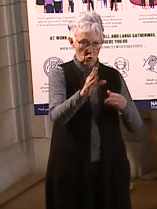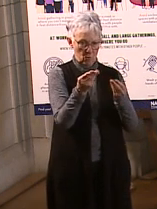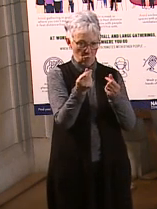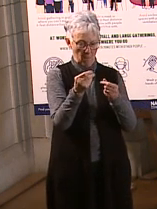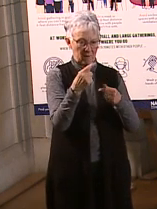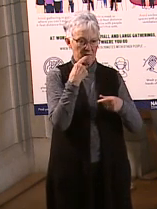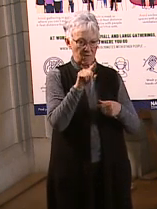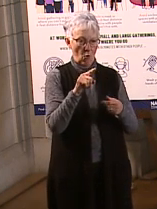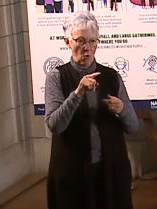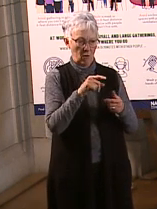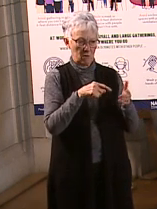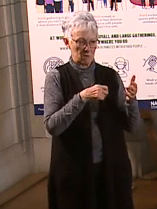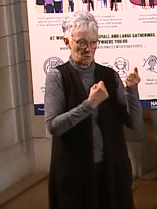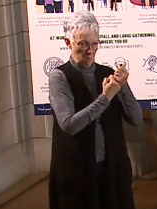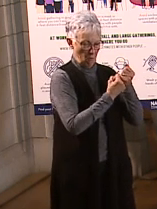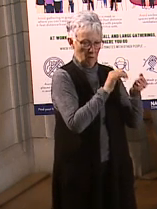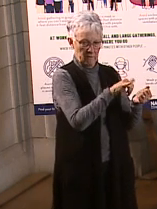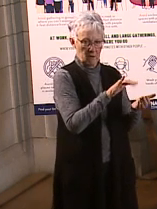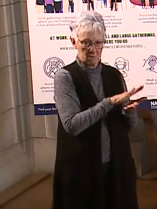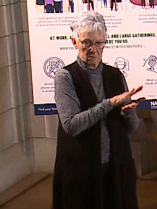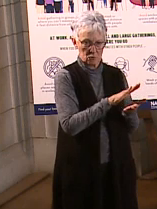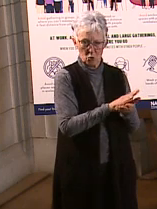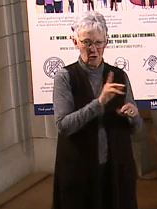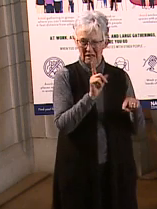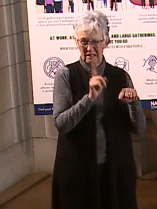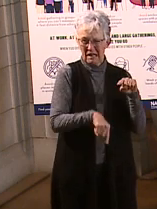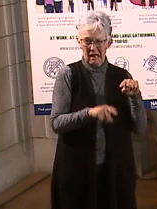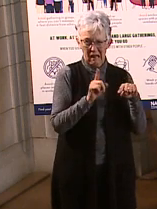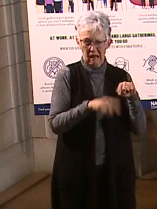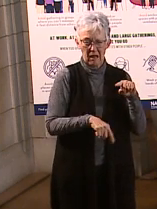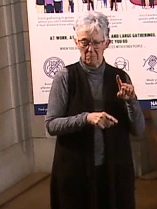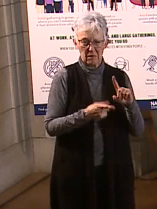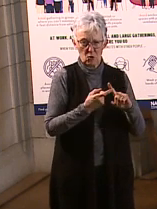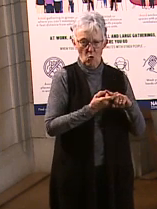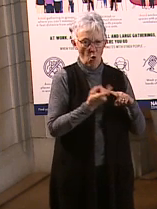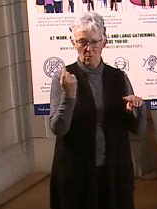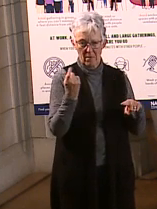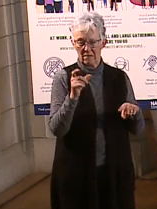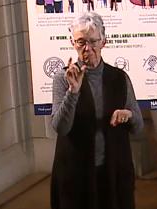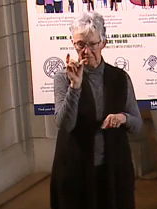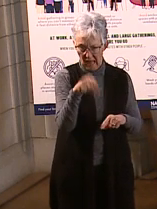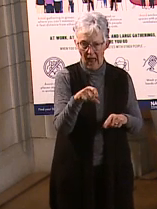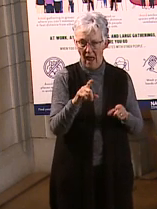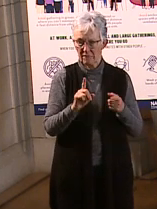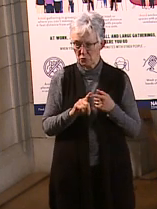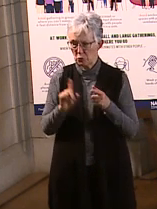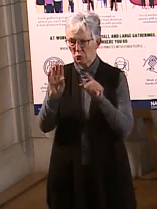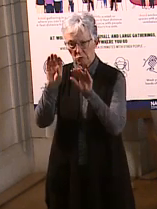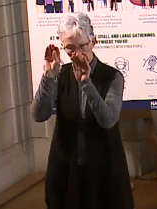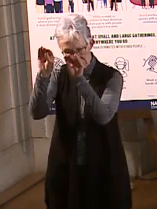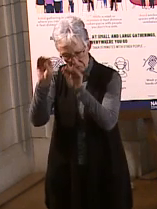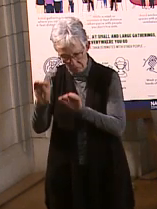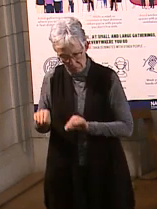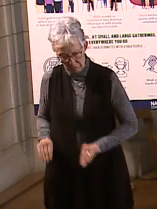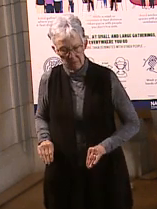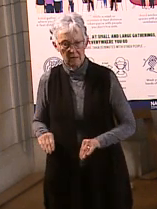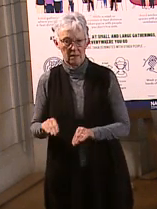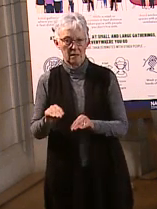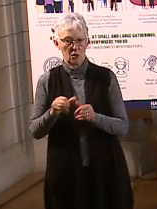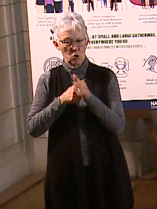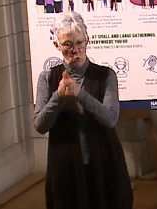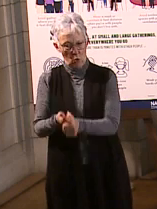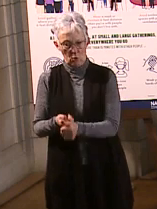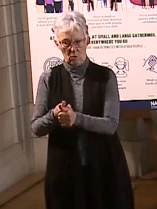not something that easily lends itself to be automatic. And of course, it's part of your overall income tax preparation, which again is something very